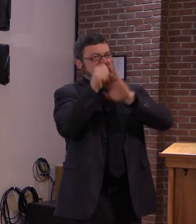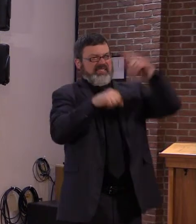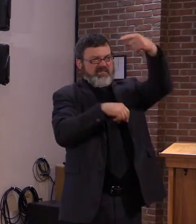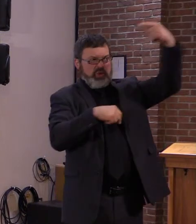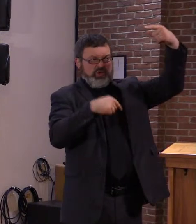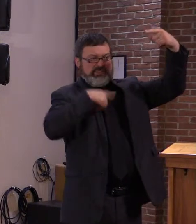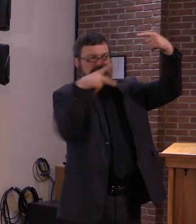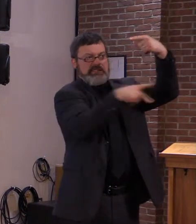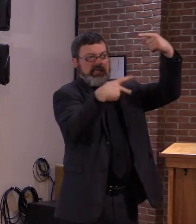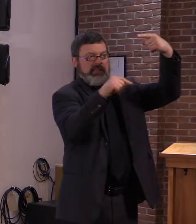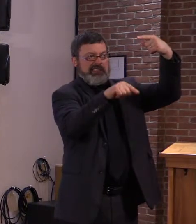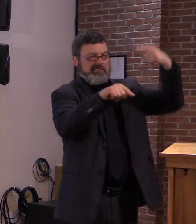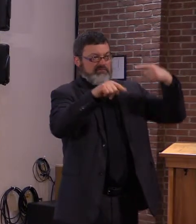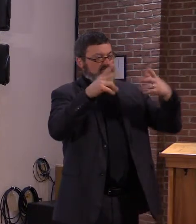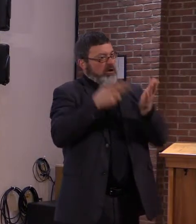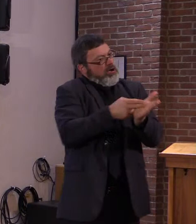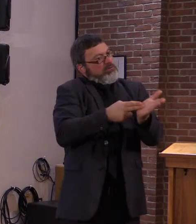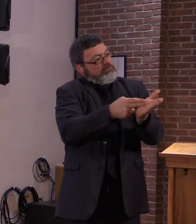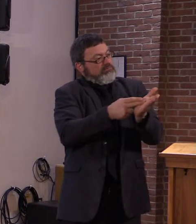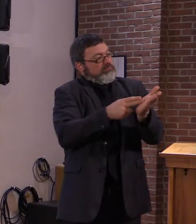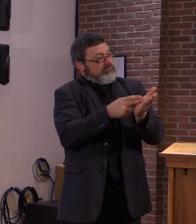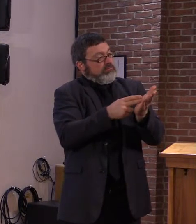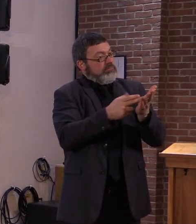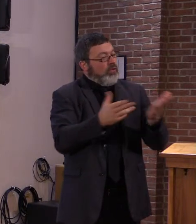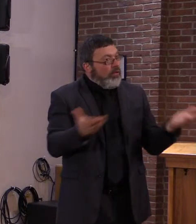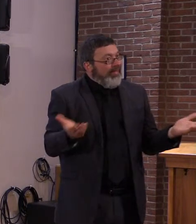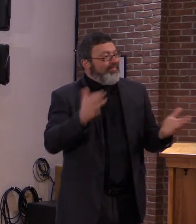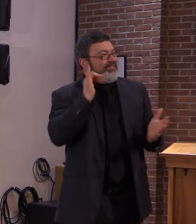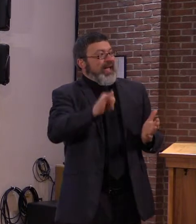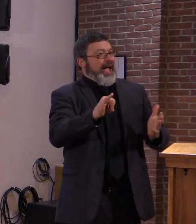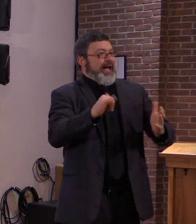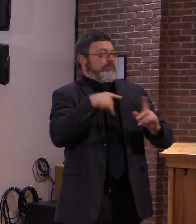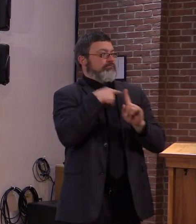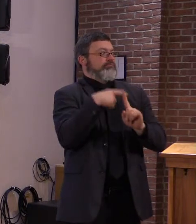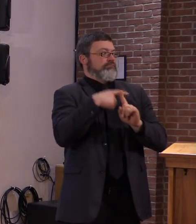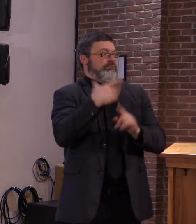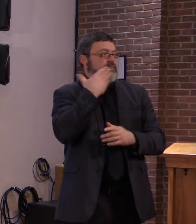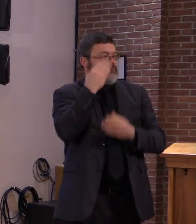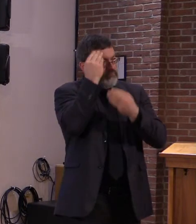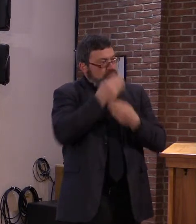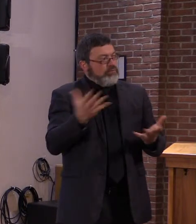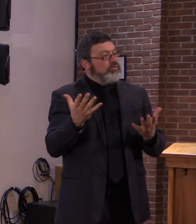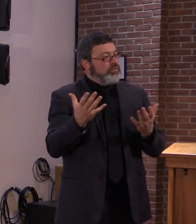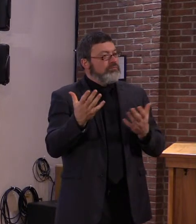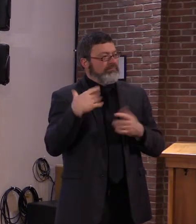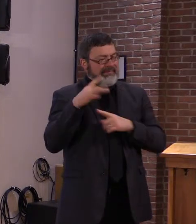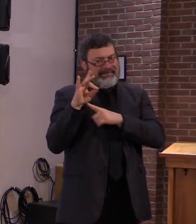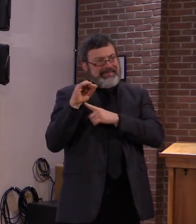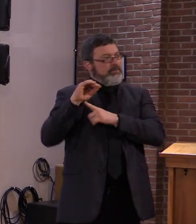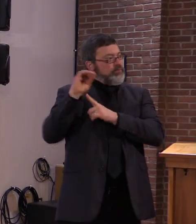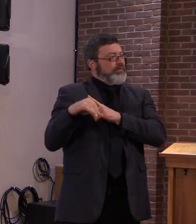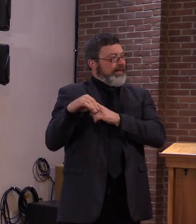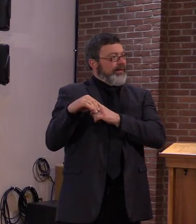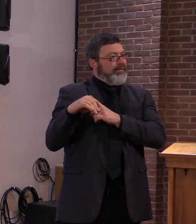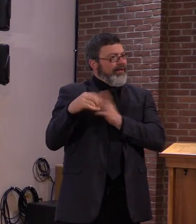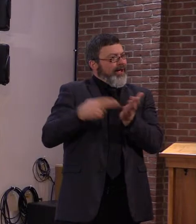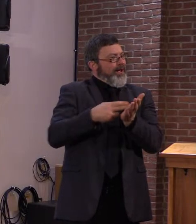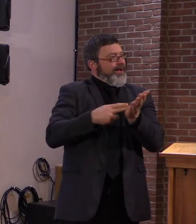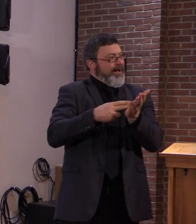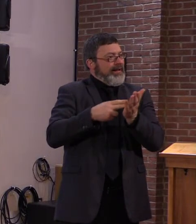closeness we all want. But with the recent news on vaccines, we now know